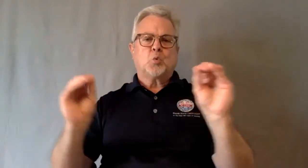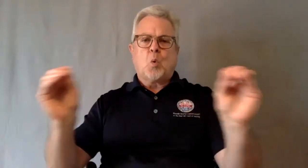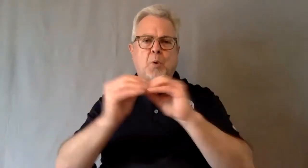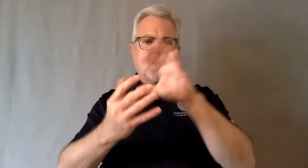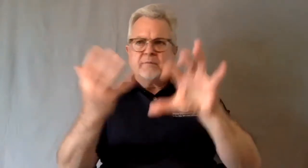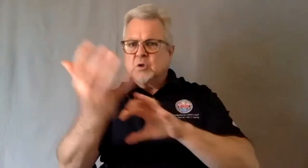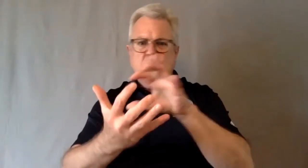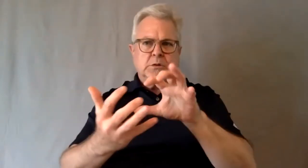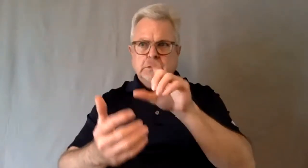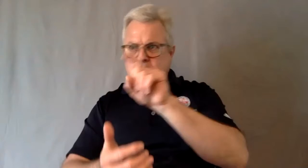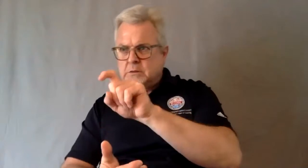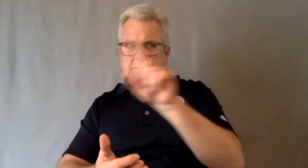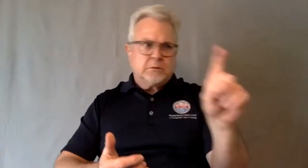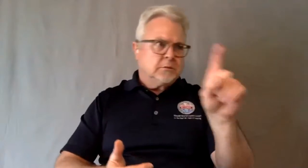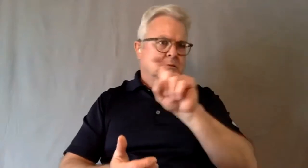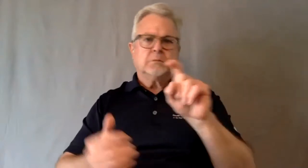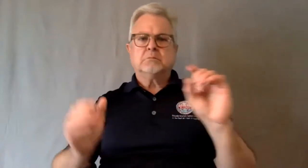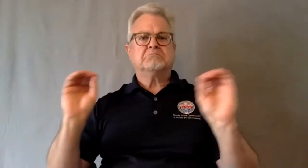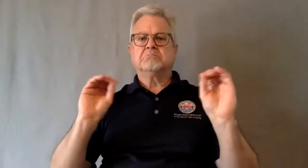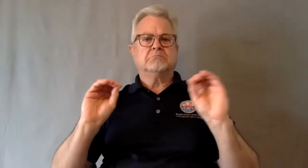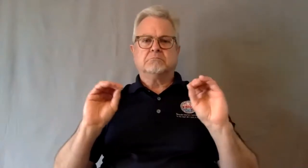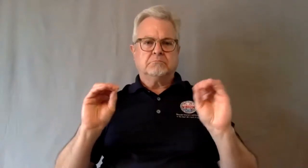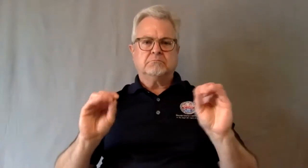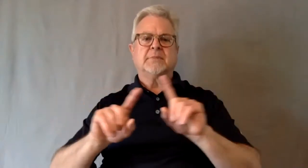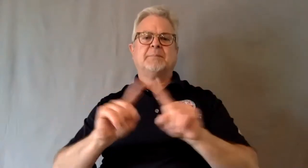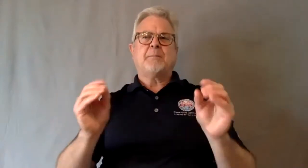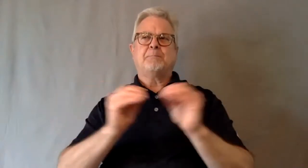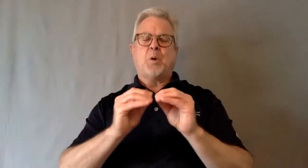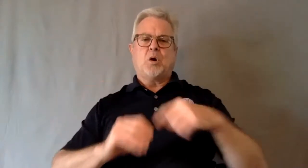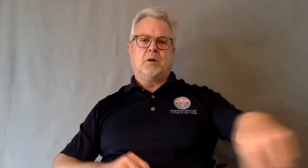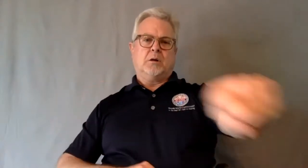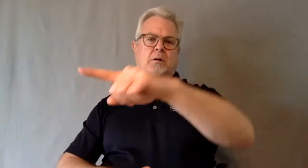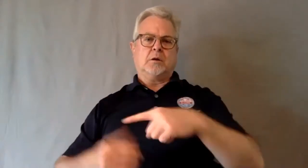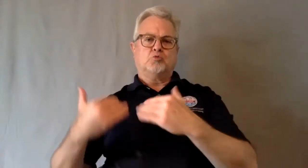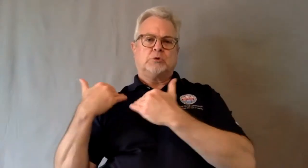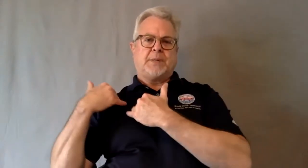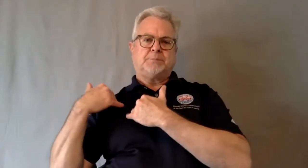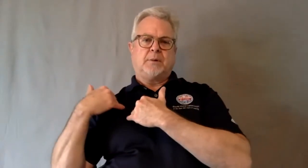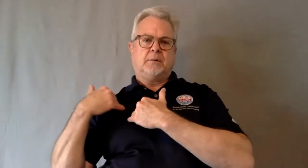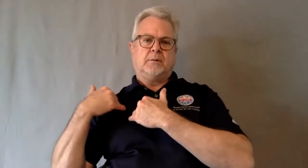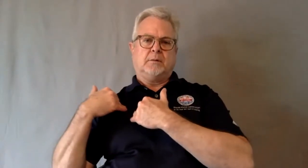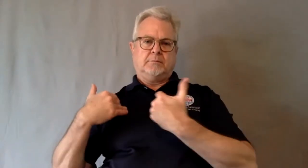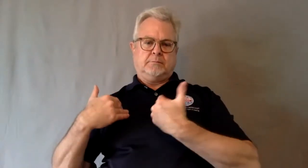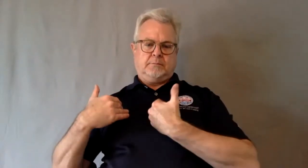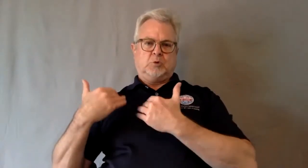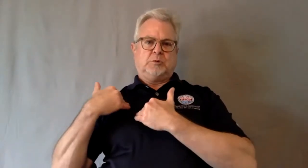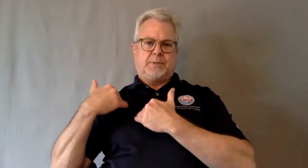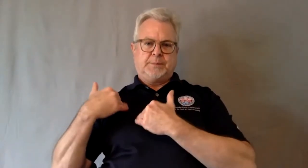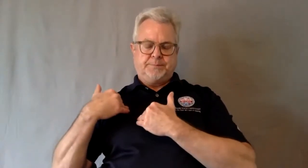And until there's no more confusion about where to wear a mask and where not to, I think people need to take that